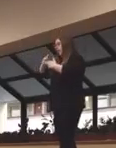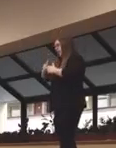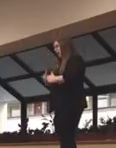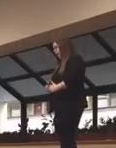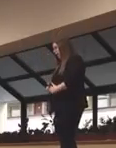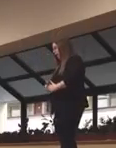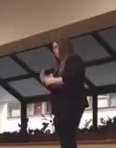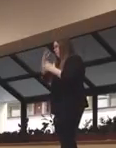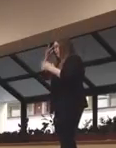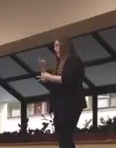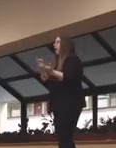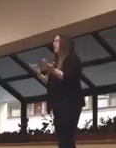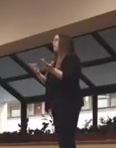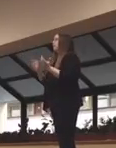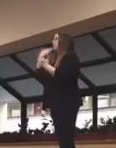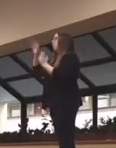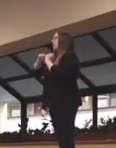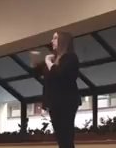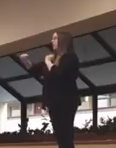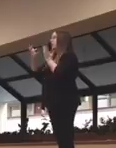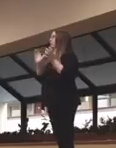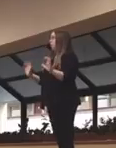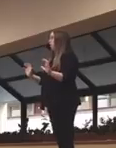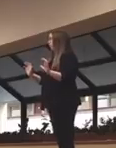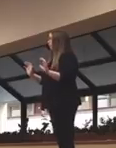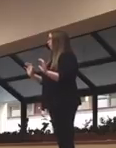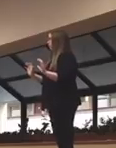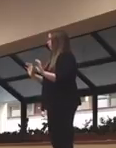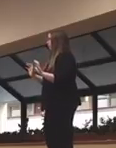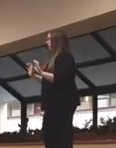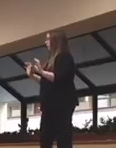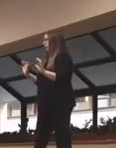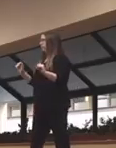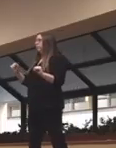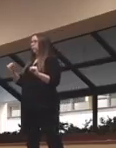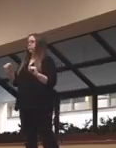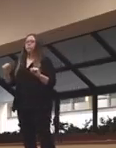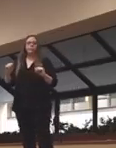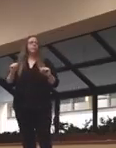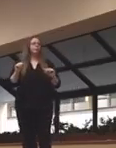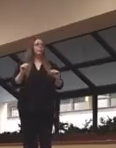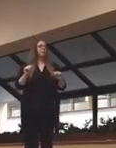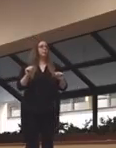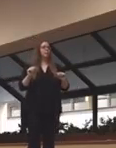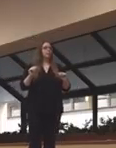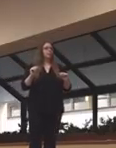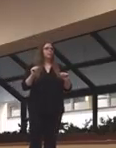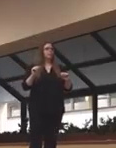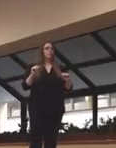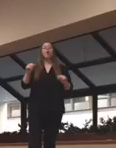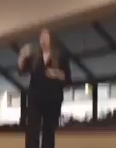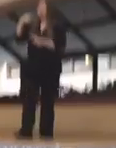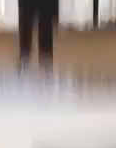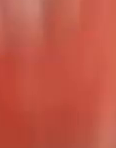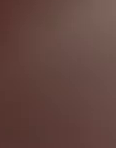only delay the start of work on this issue, and we didn't want to delay it any longer than necessary.